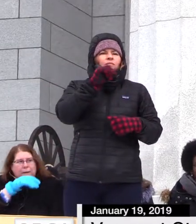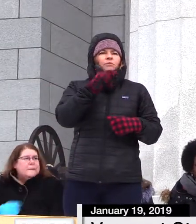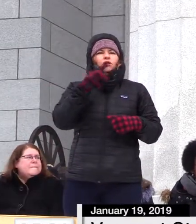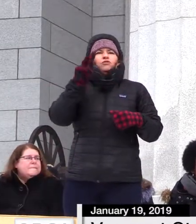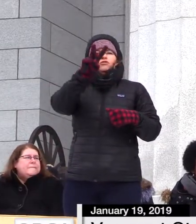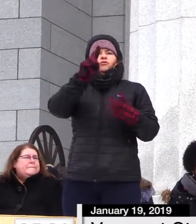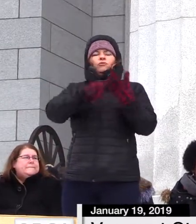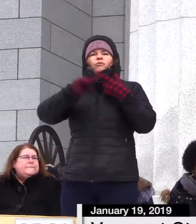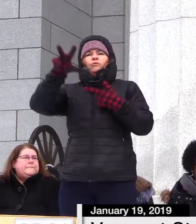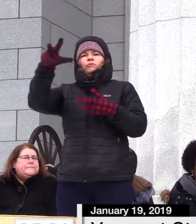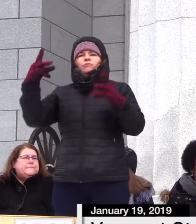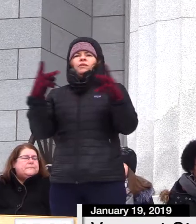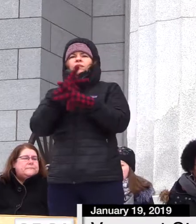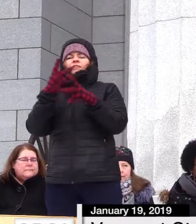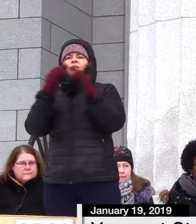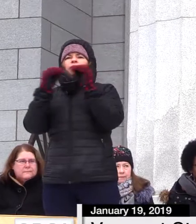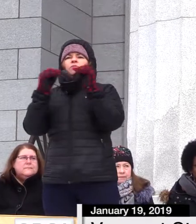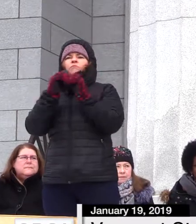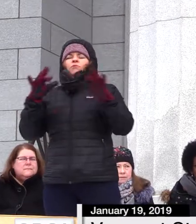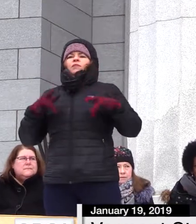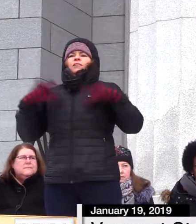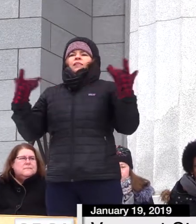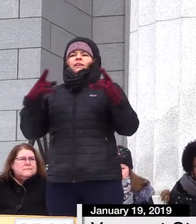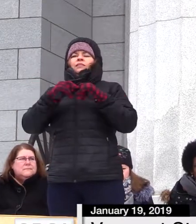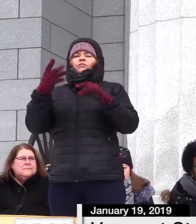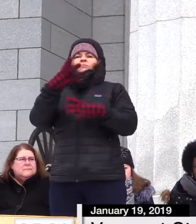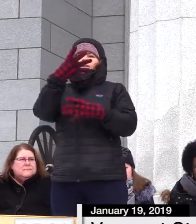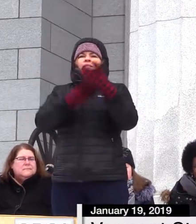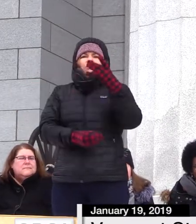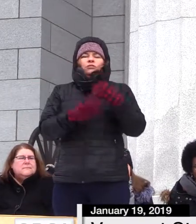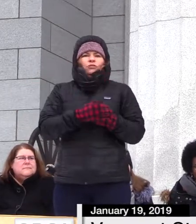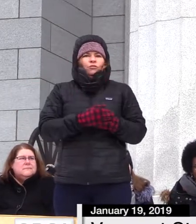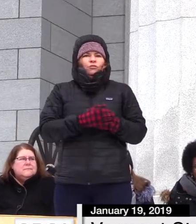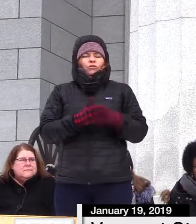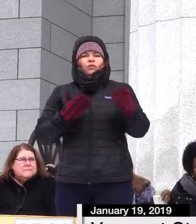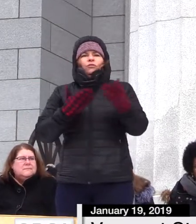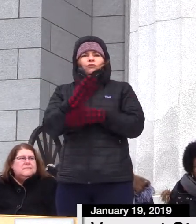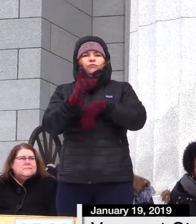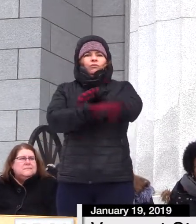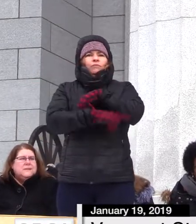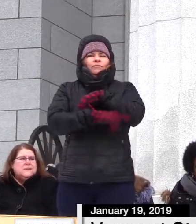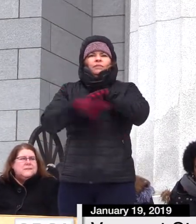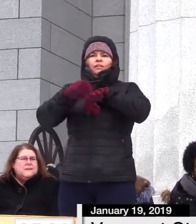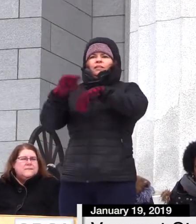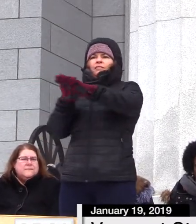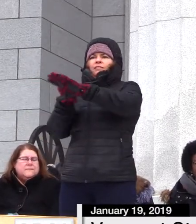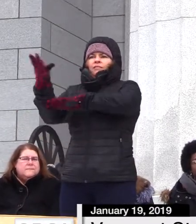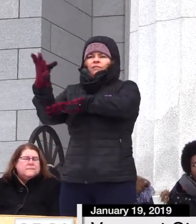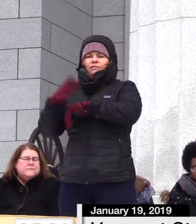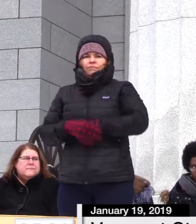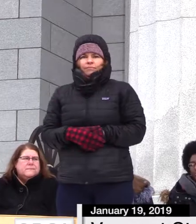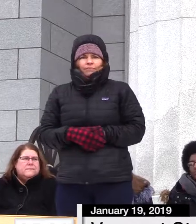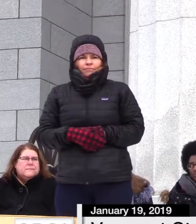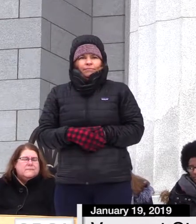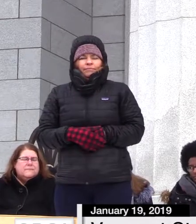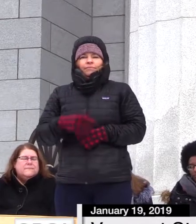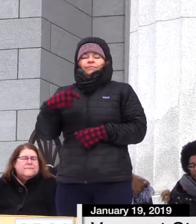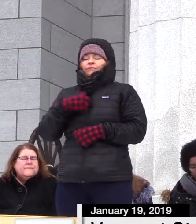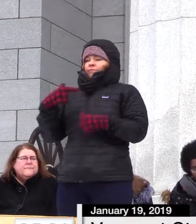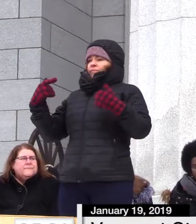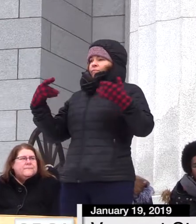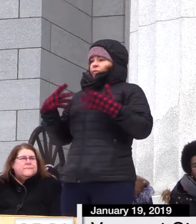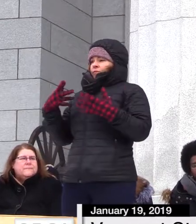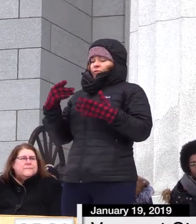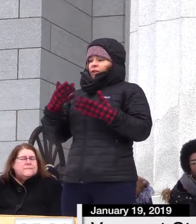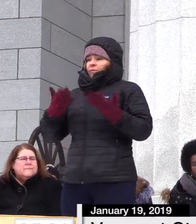more likely to be excluded from school through suspension and expulsion. I am afraid